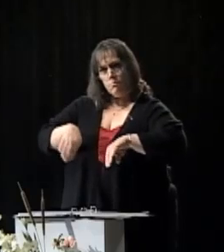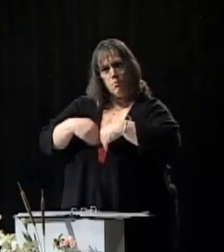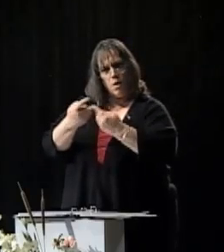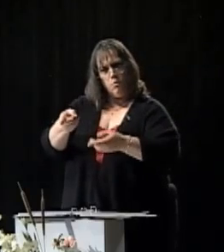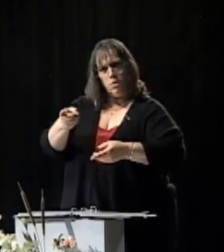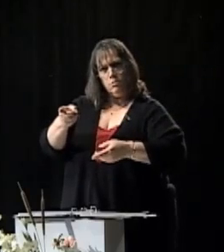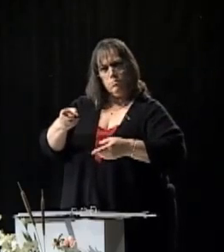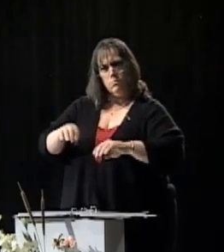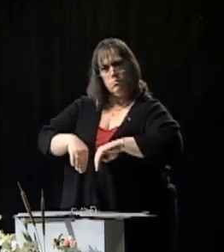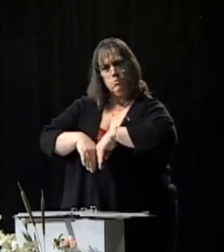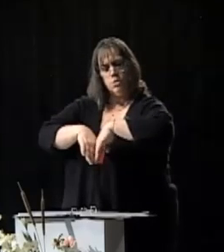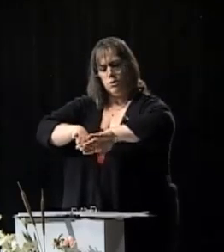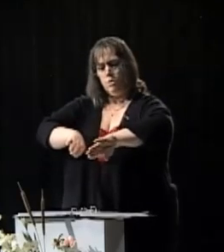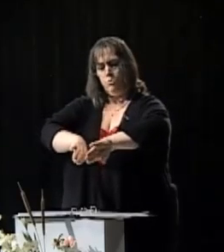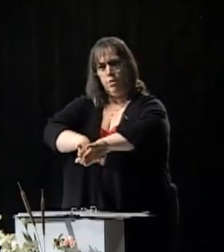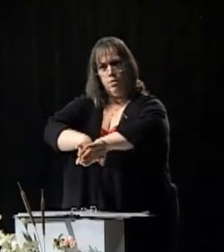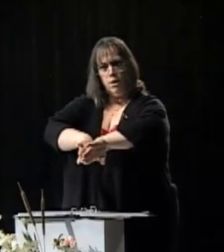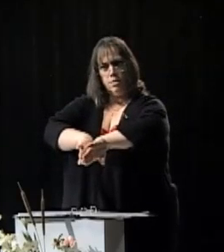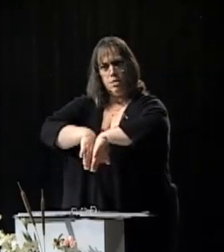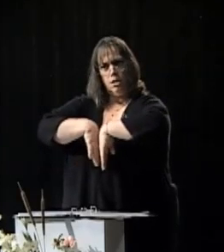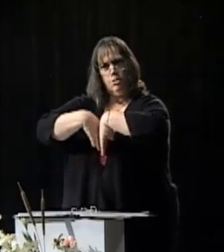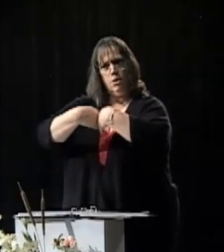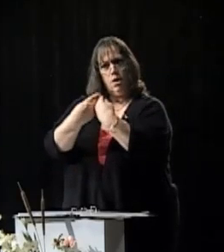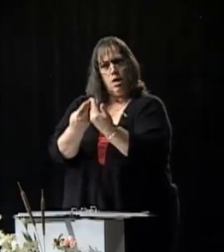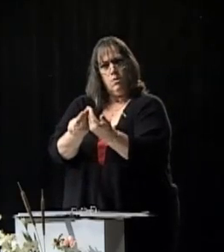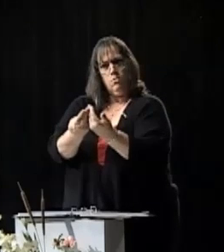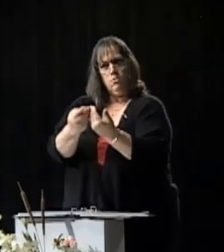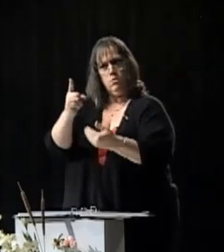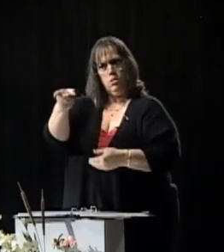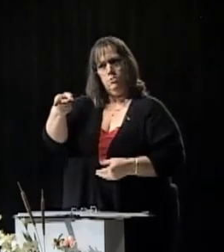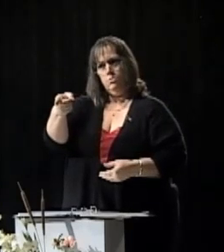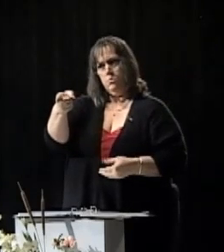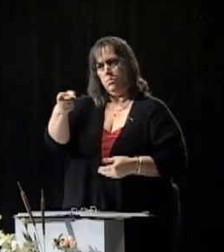How are you? So you bring your hands together. How you?